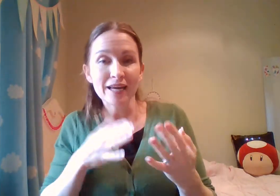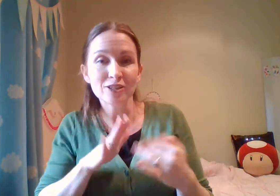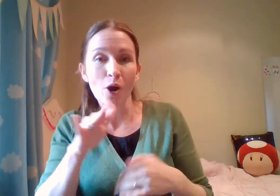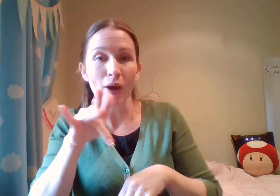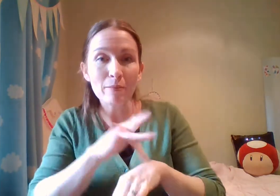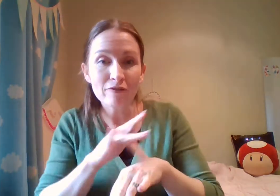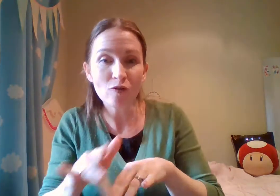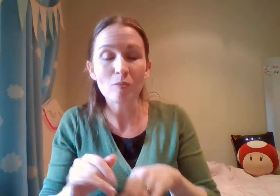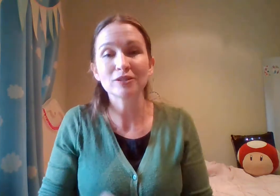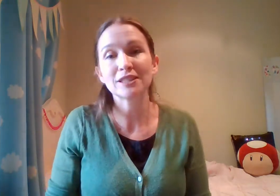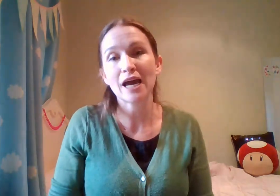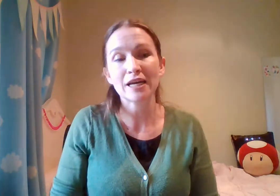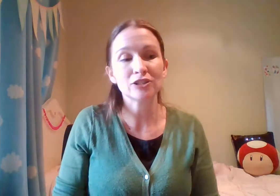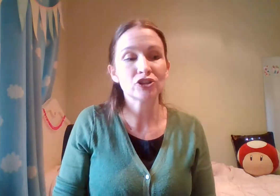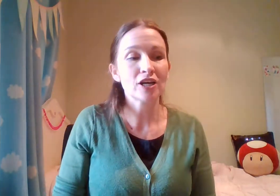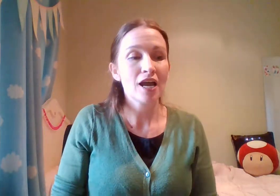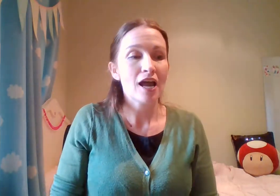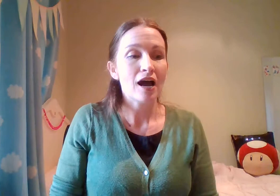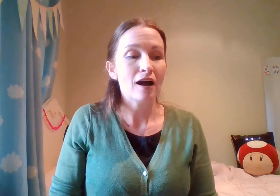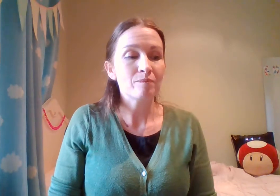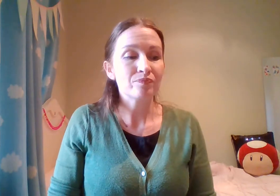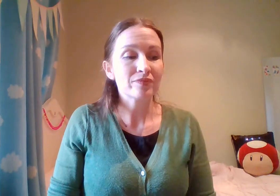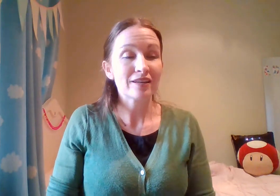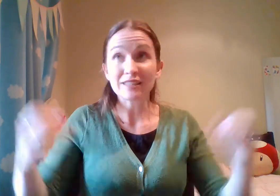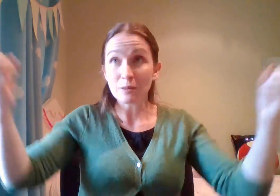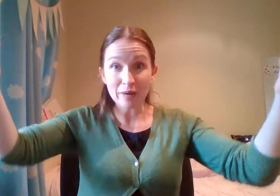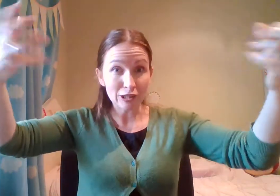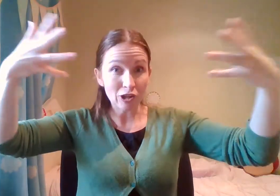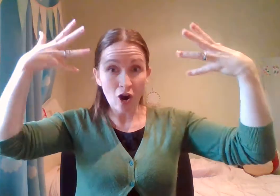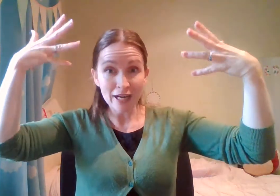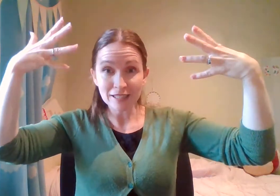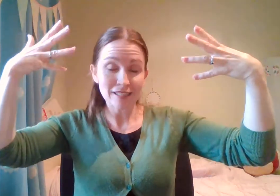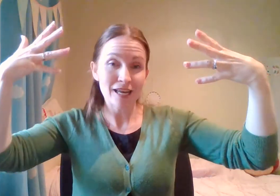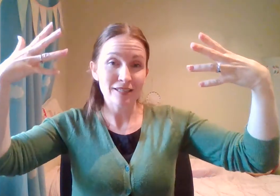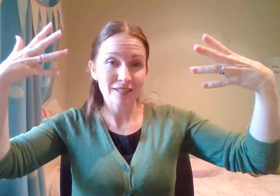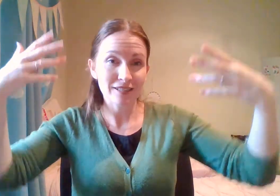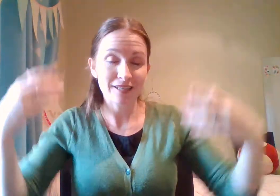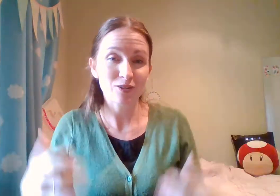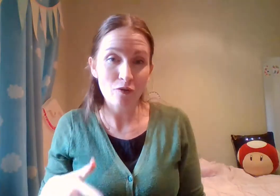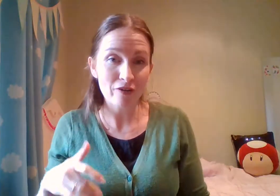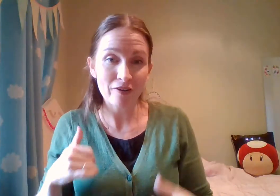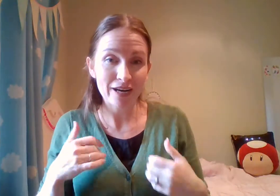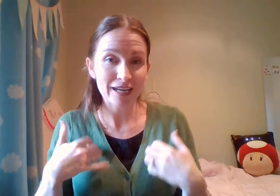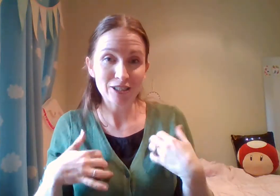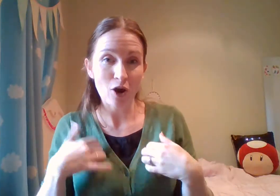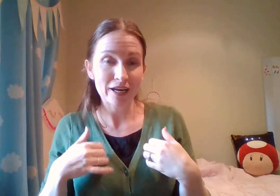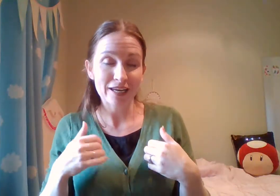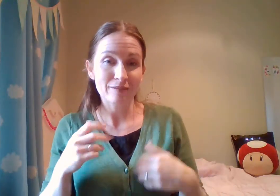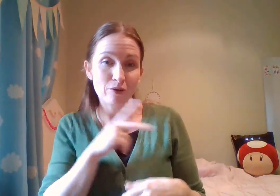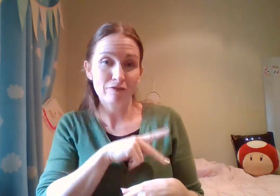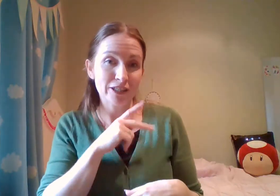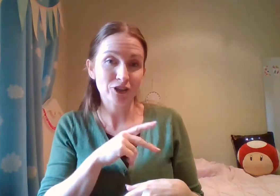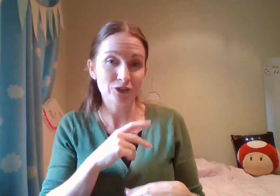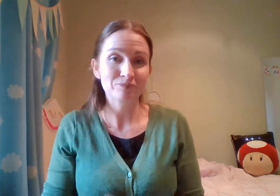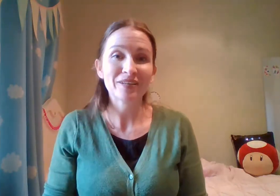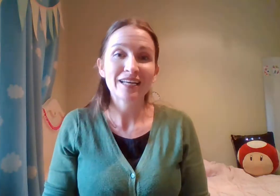to go out and perform on stage. There's the big lights and it's all very exciting and professional.